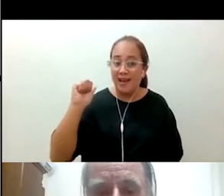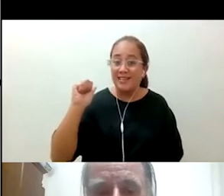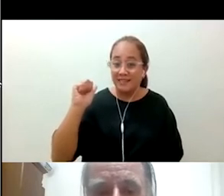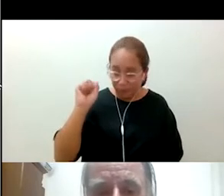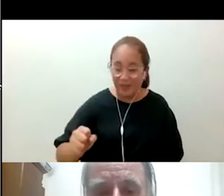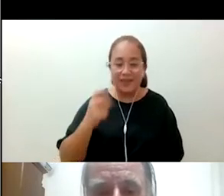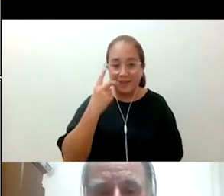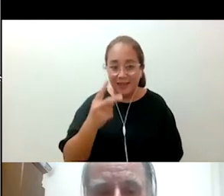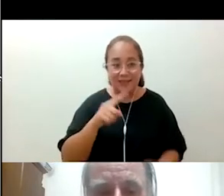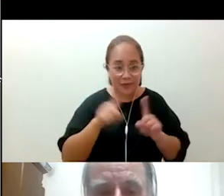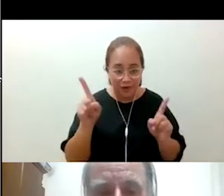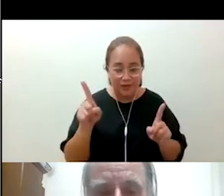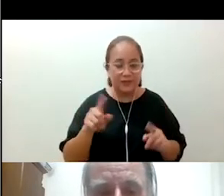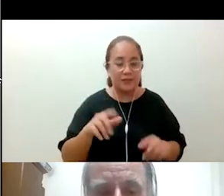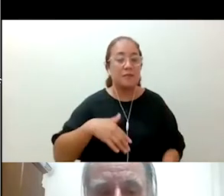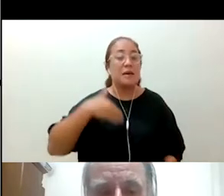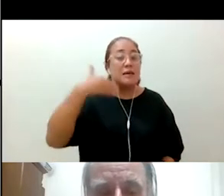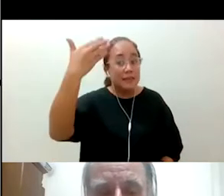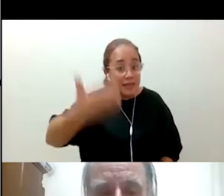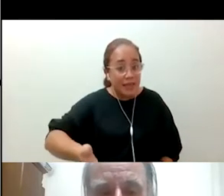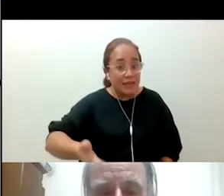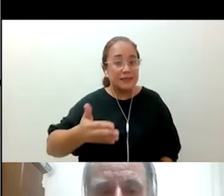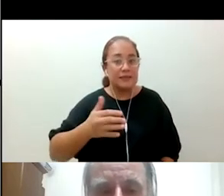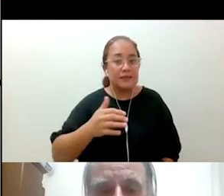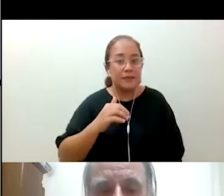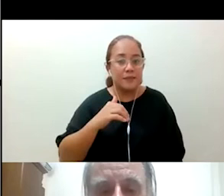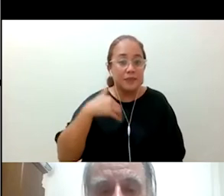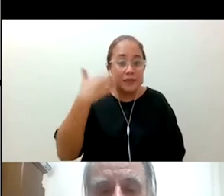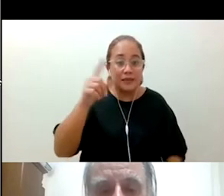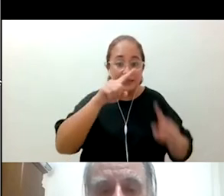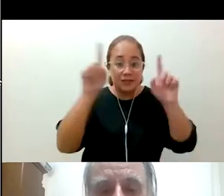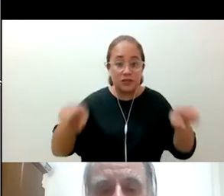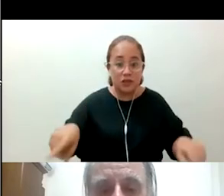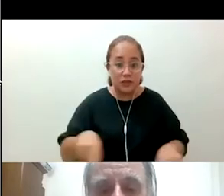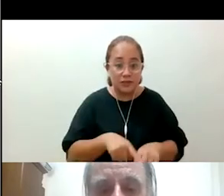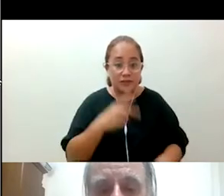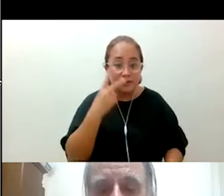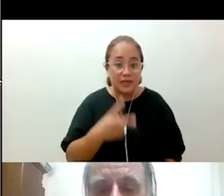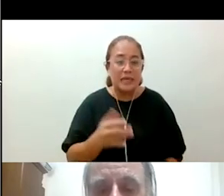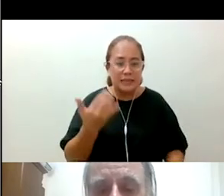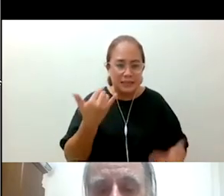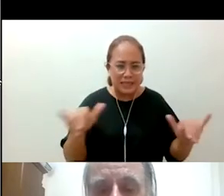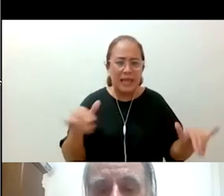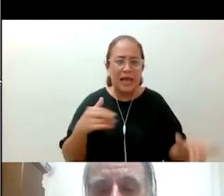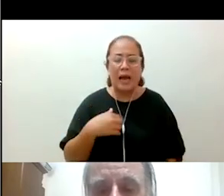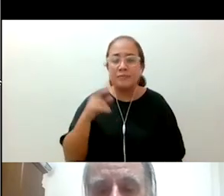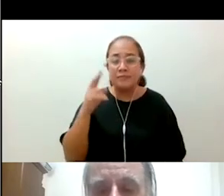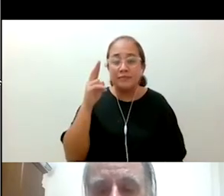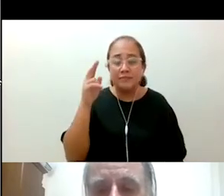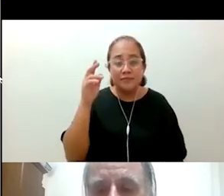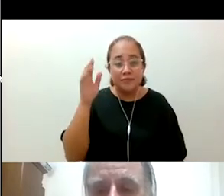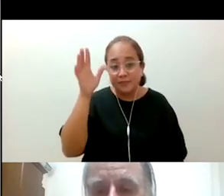next slide, our next chart. We still have paternal uncle and